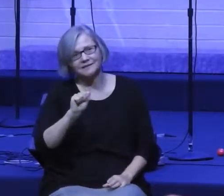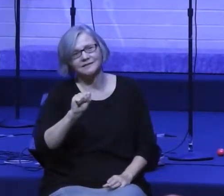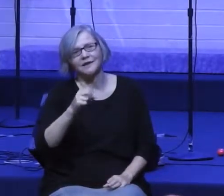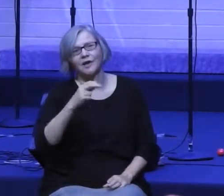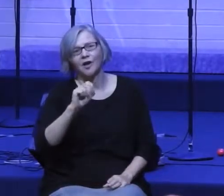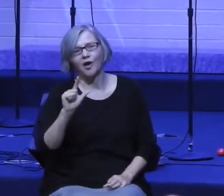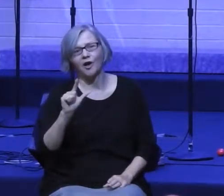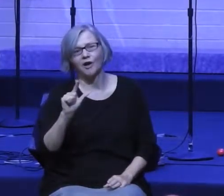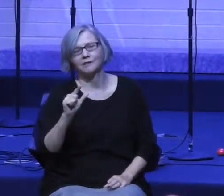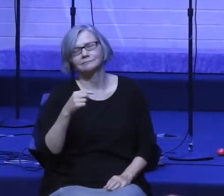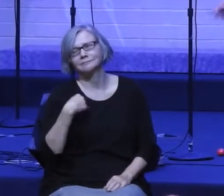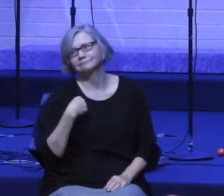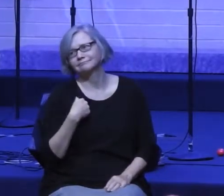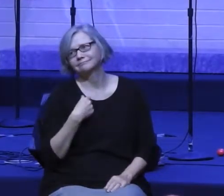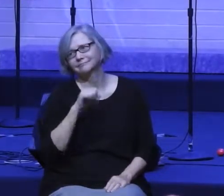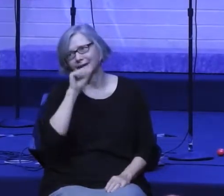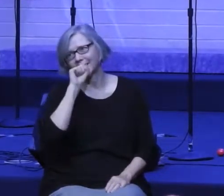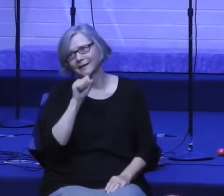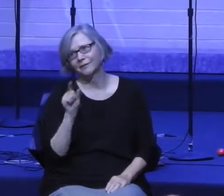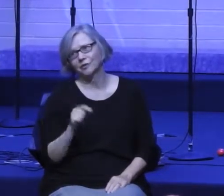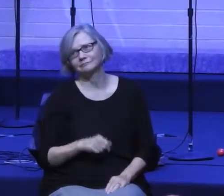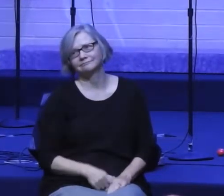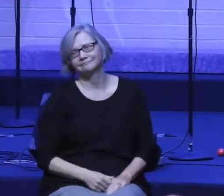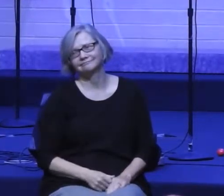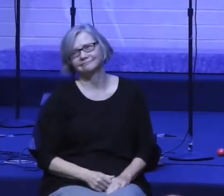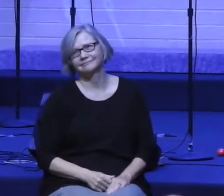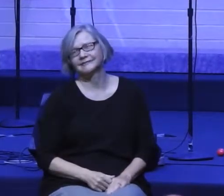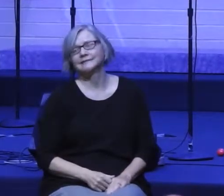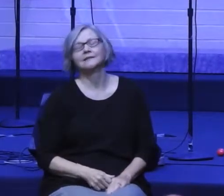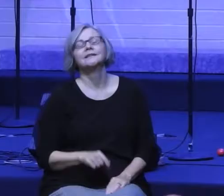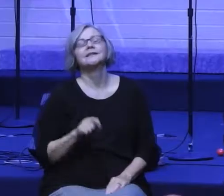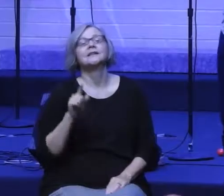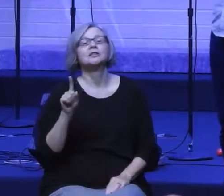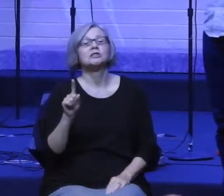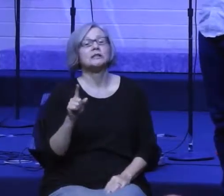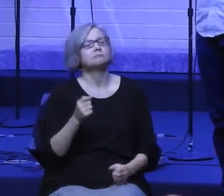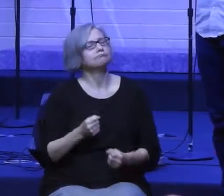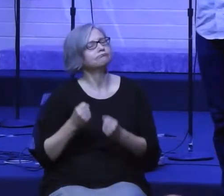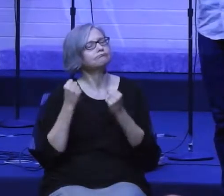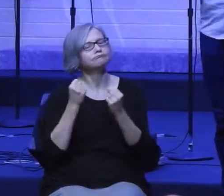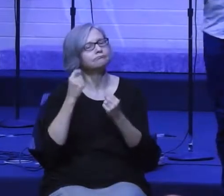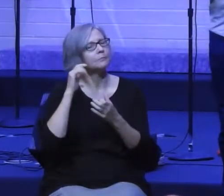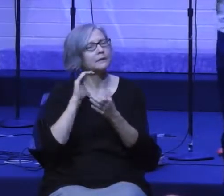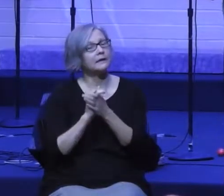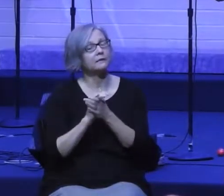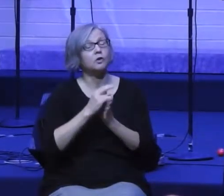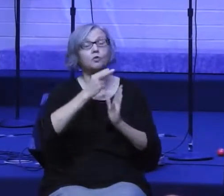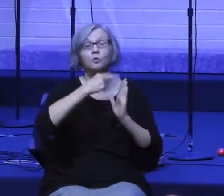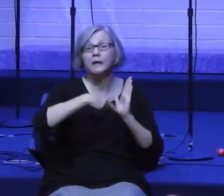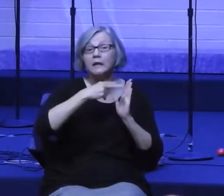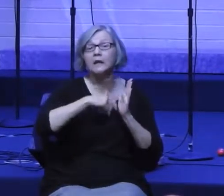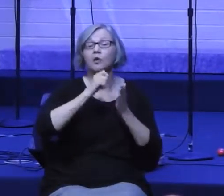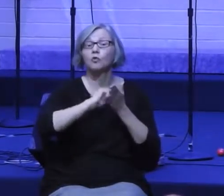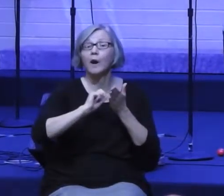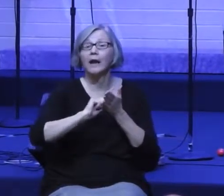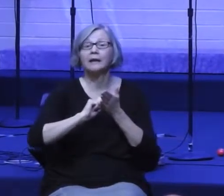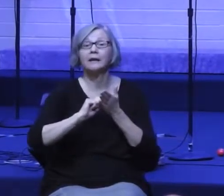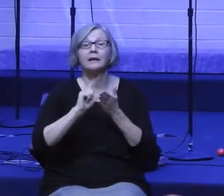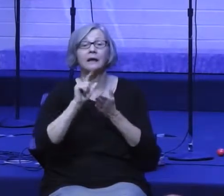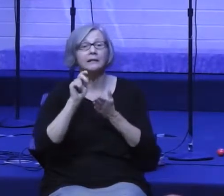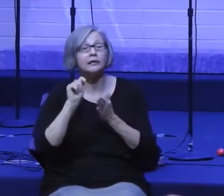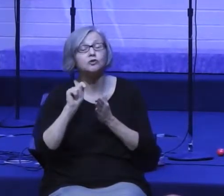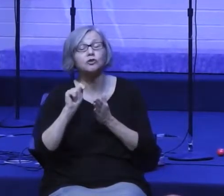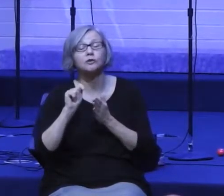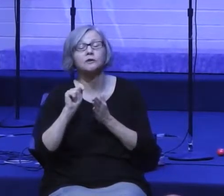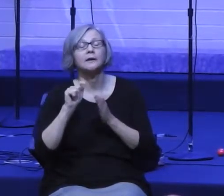much, it directly impacted how I lived in the moment. Example two. In sixth grade, also, I had a teacher